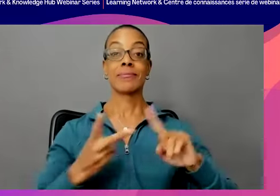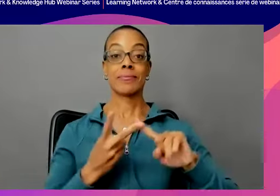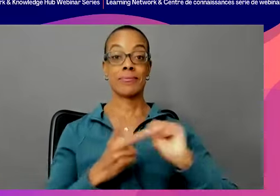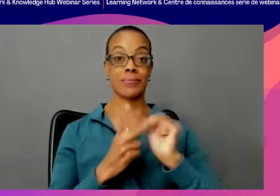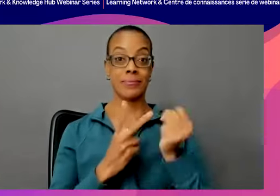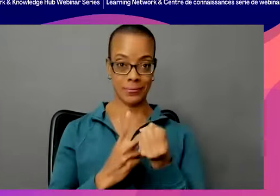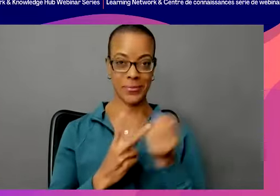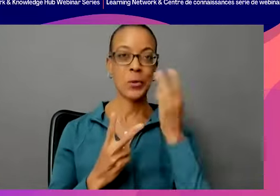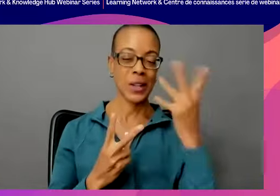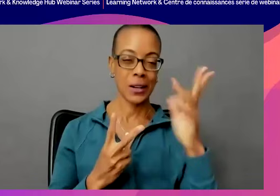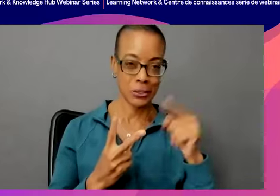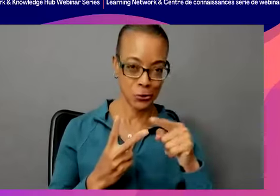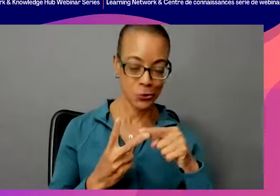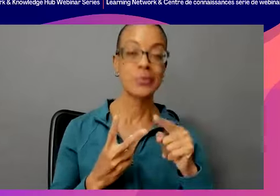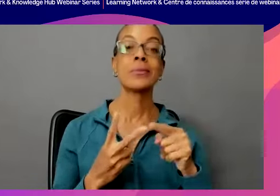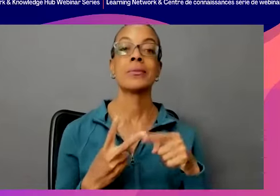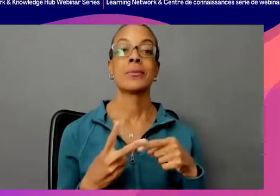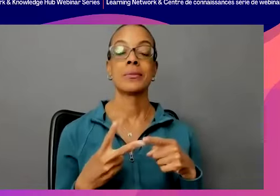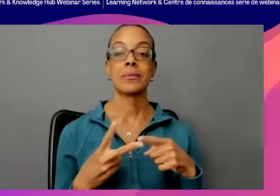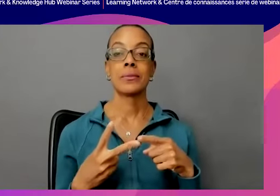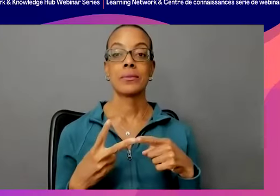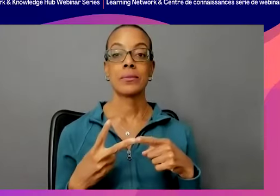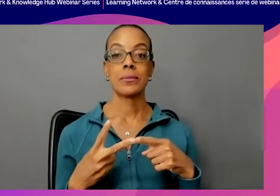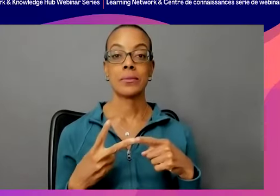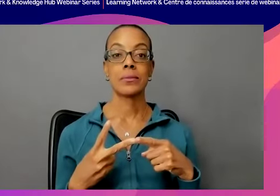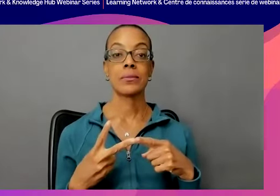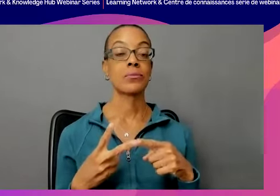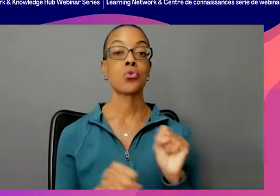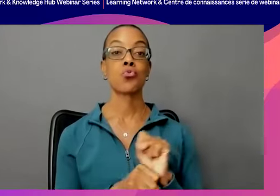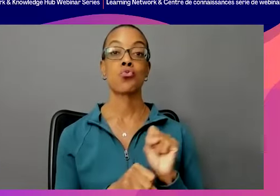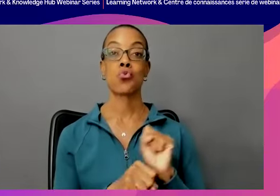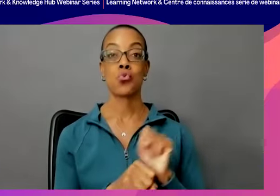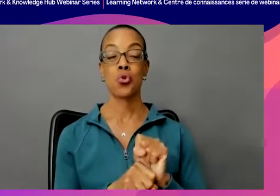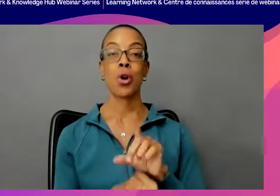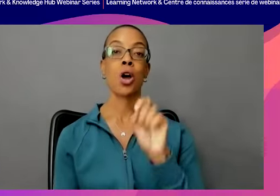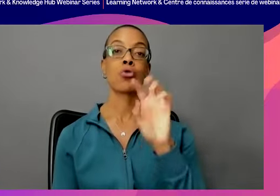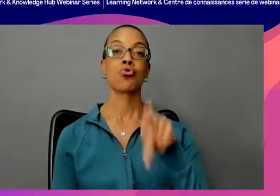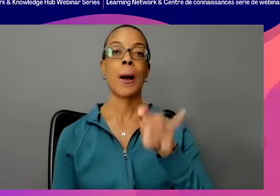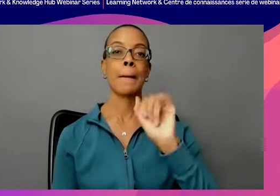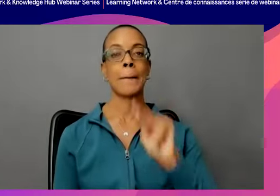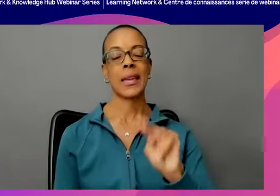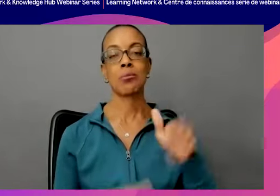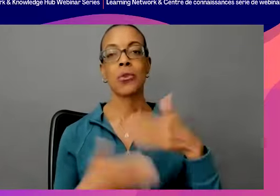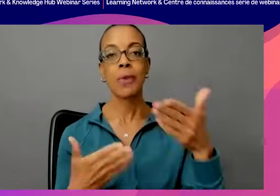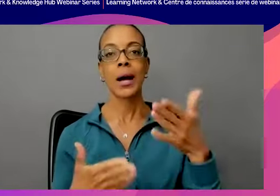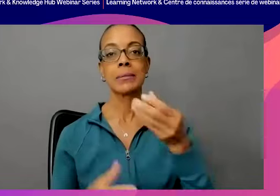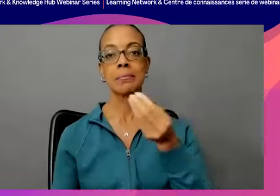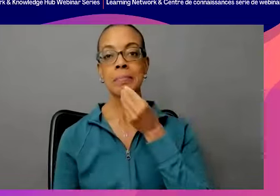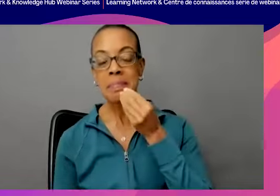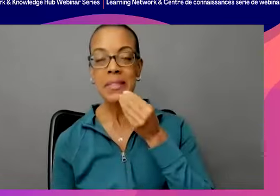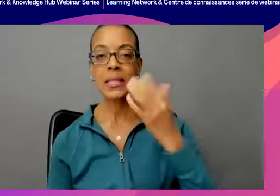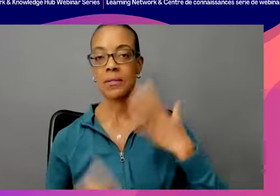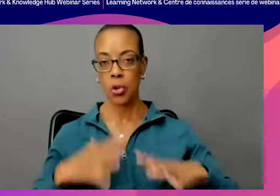already seen on the screen, is you're working in a drop-in center that provides meals and clothing for